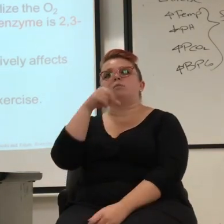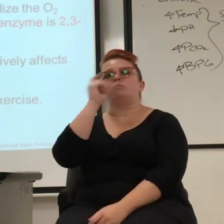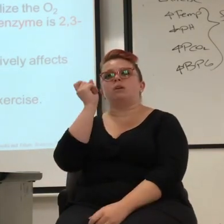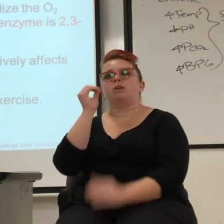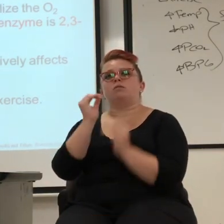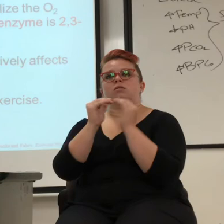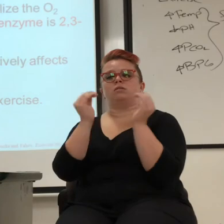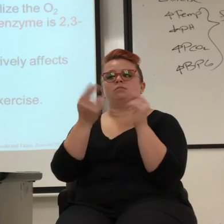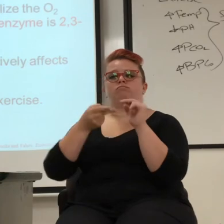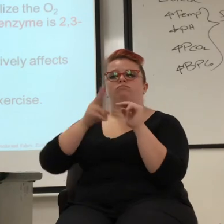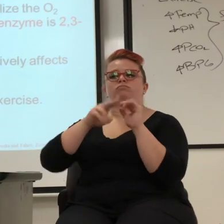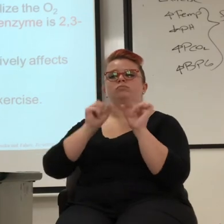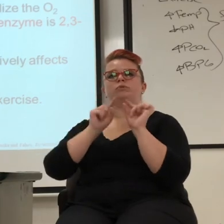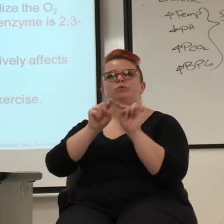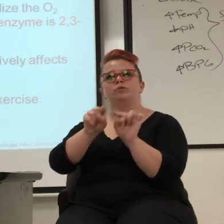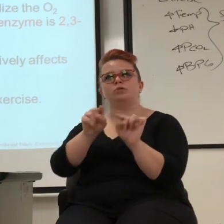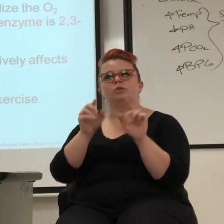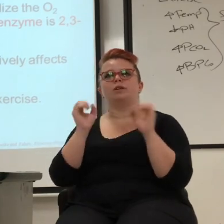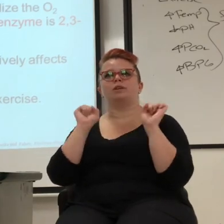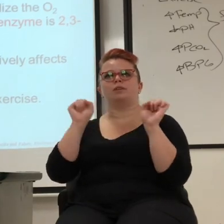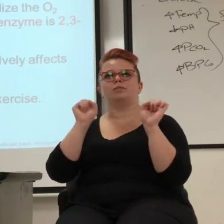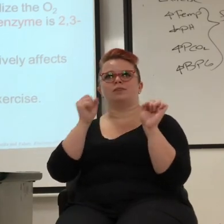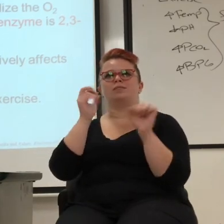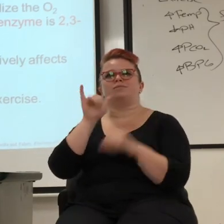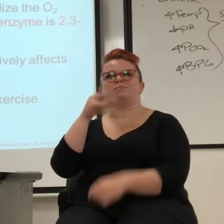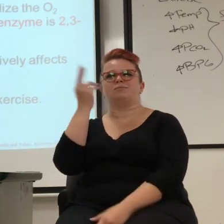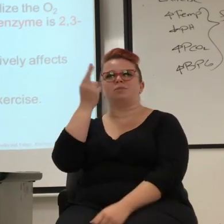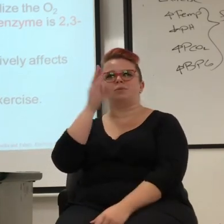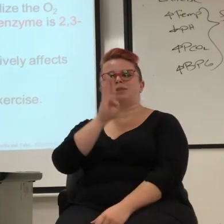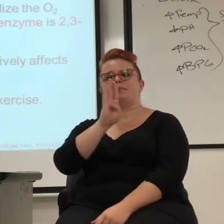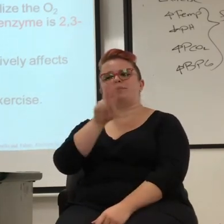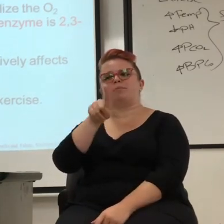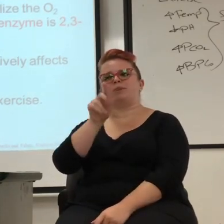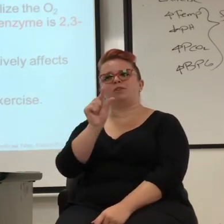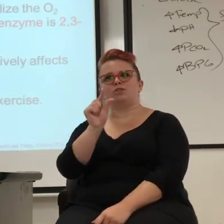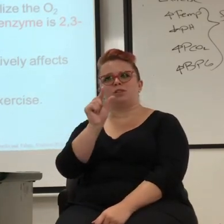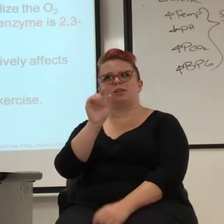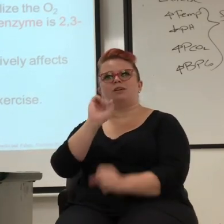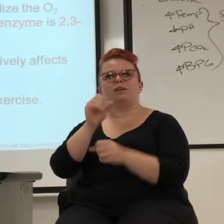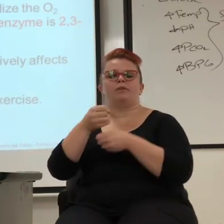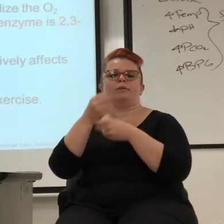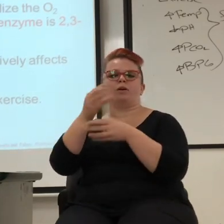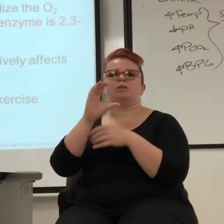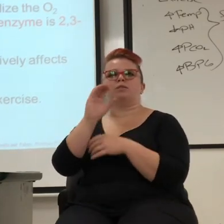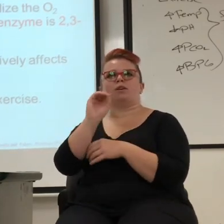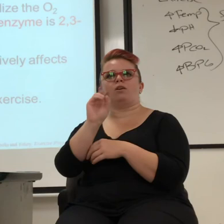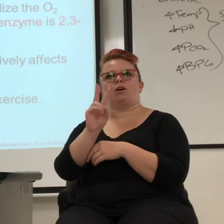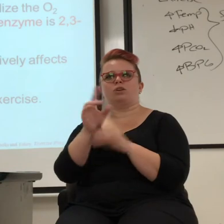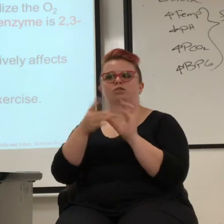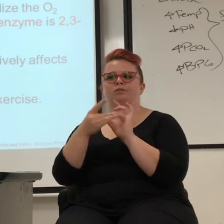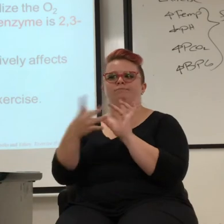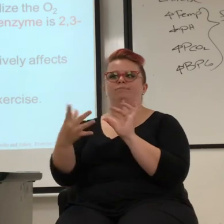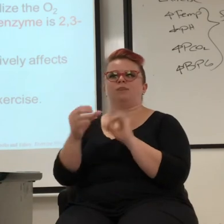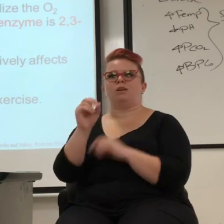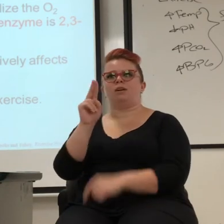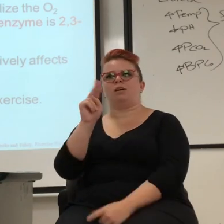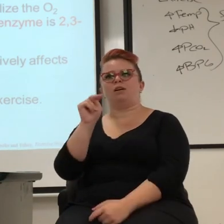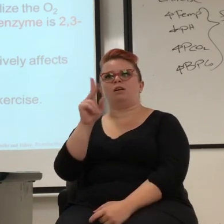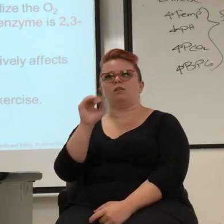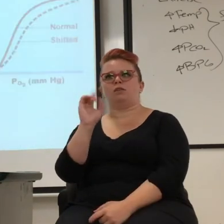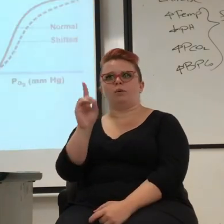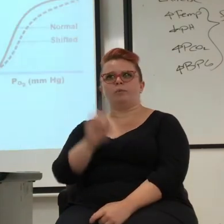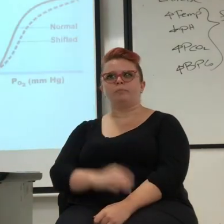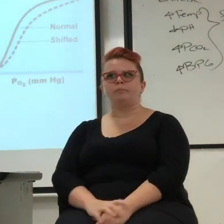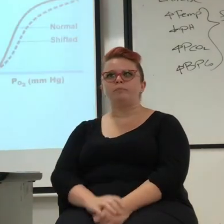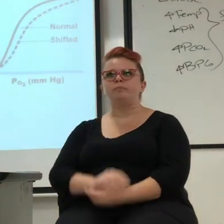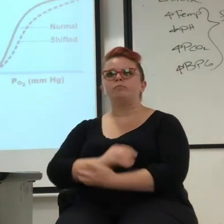elevated during exercise, that's why BPG facilitates oxygen unloading. And those things that run on the board